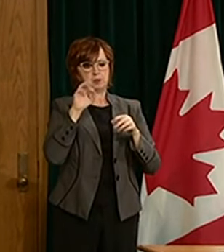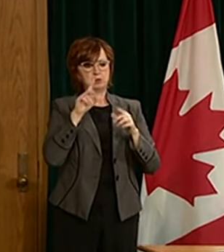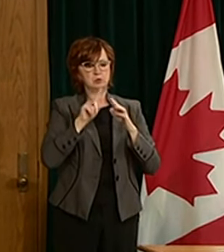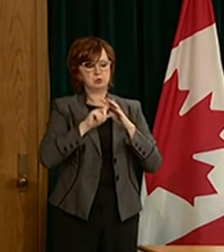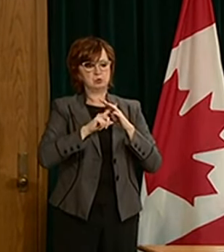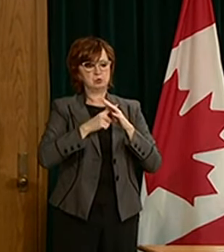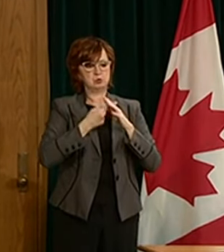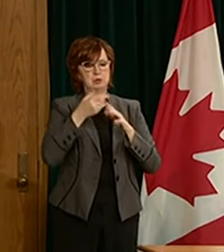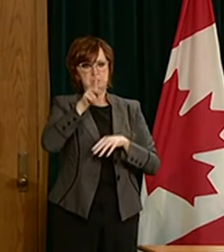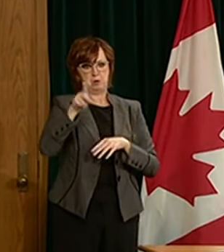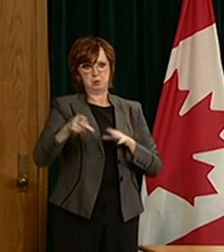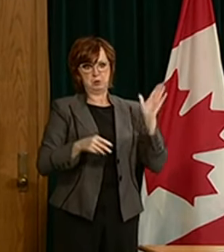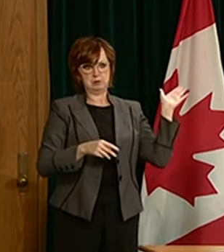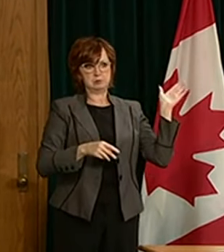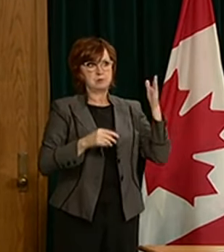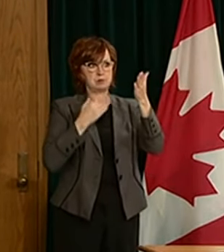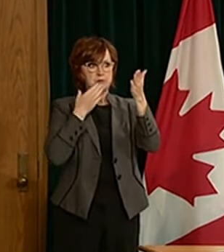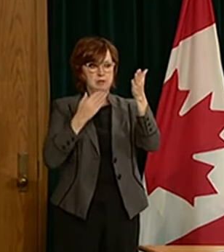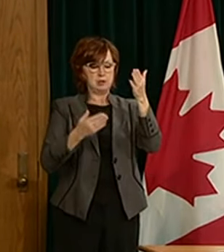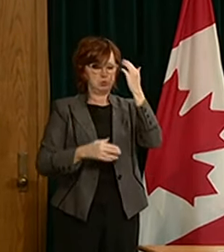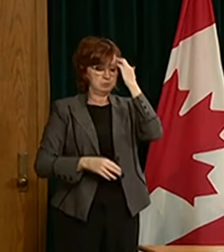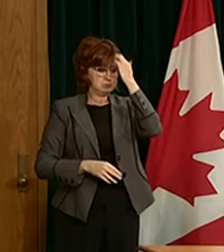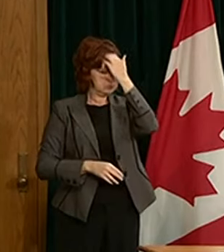Thank you, Scott.